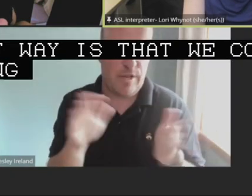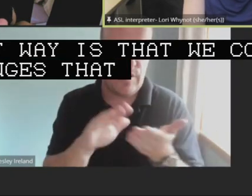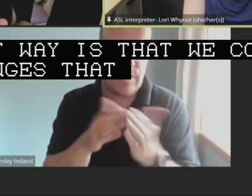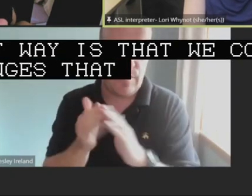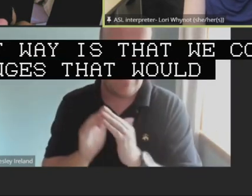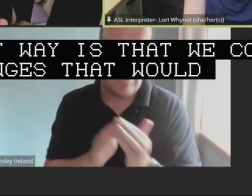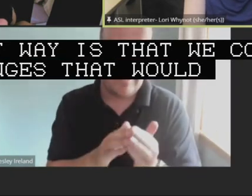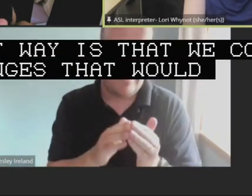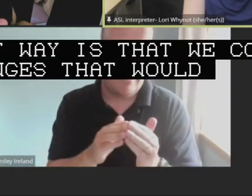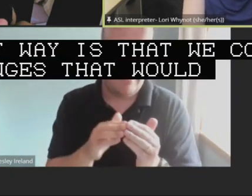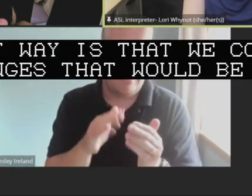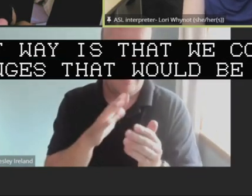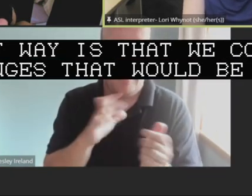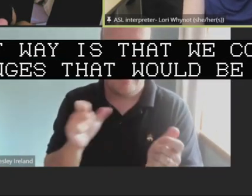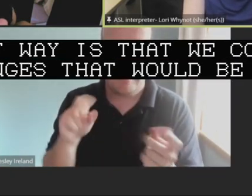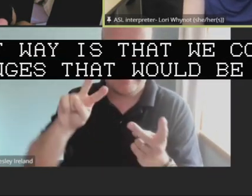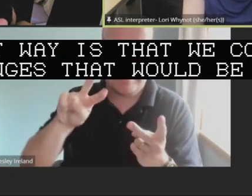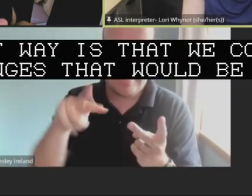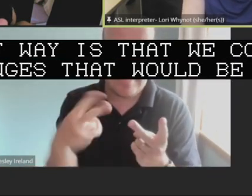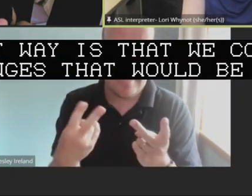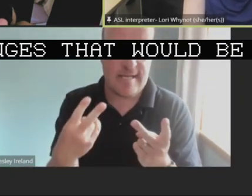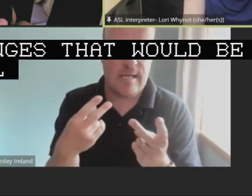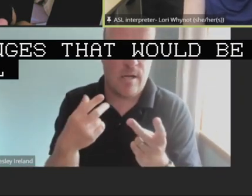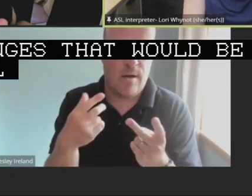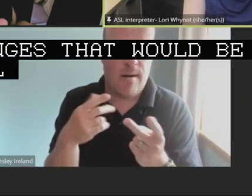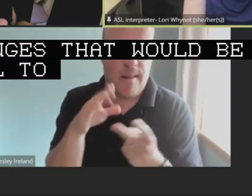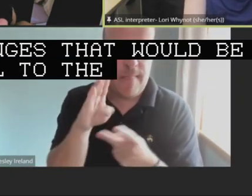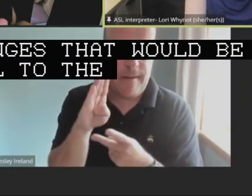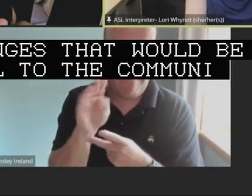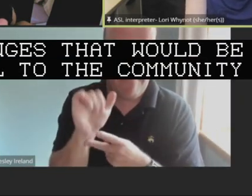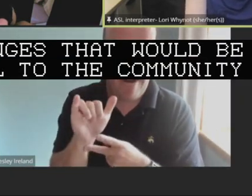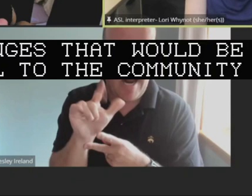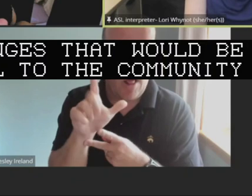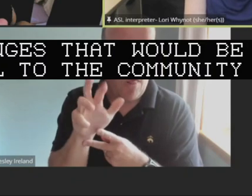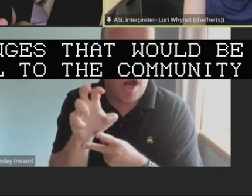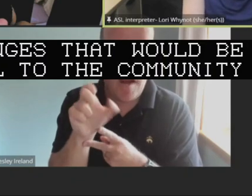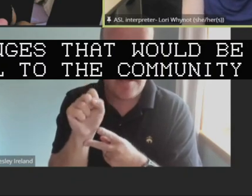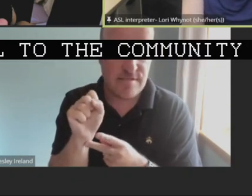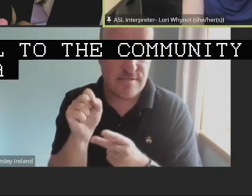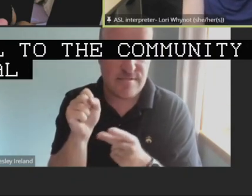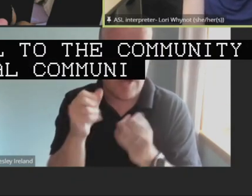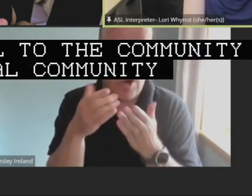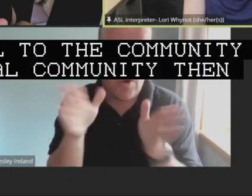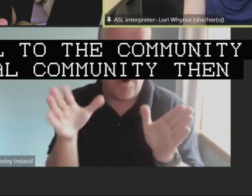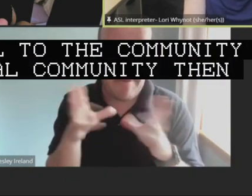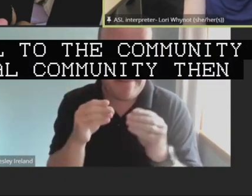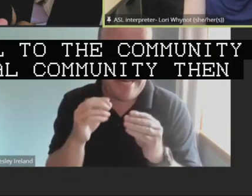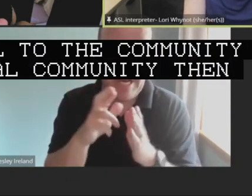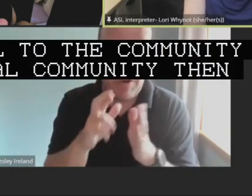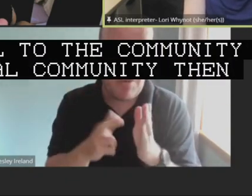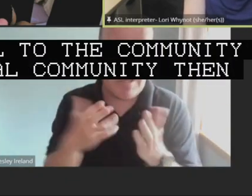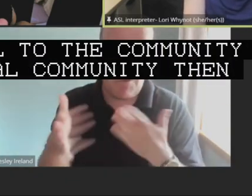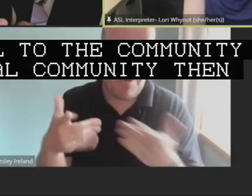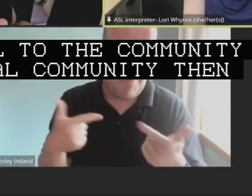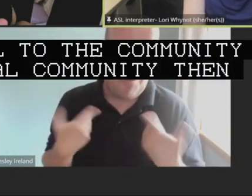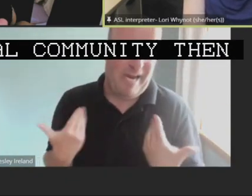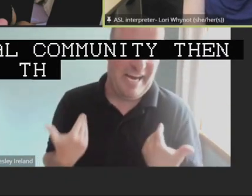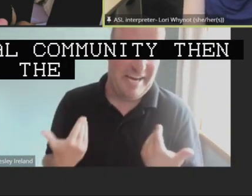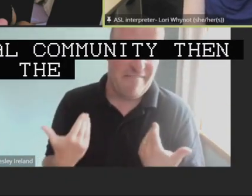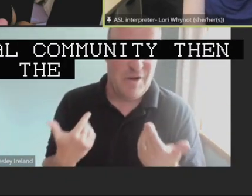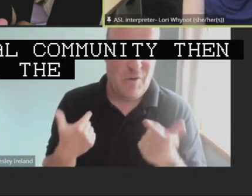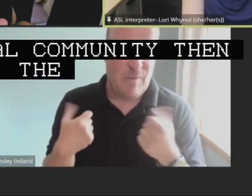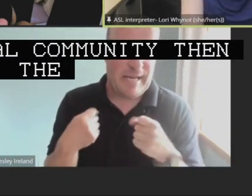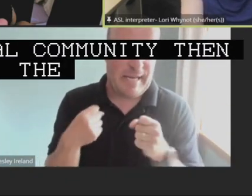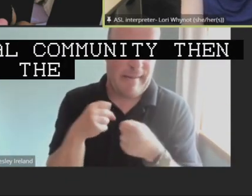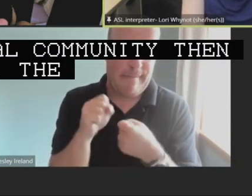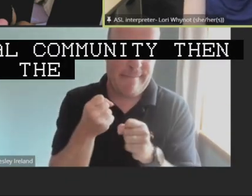to the disability community and the general population, general community. And then secondly, the bylaws, perhaps,